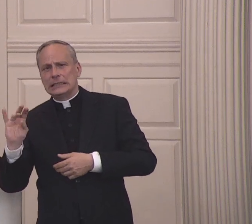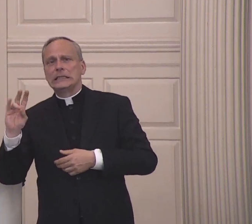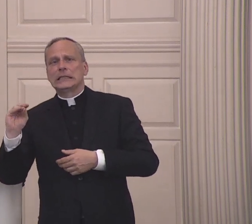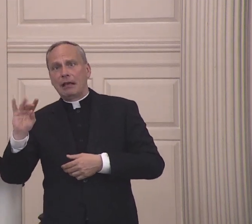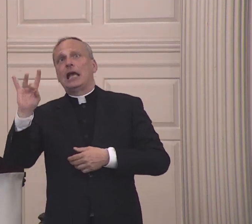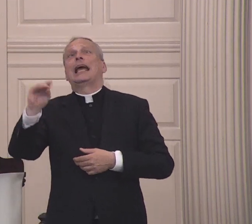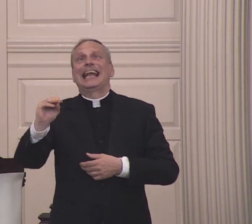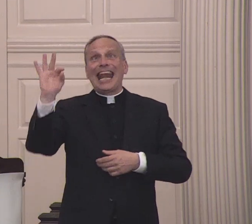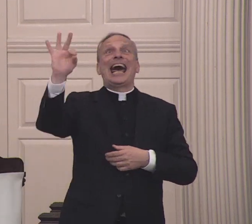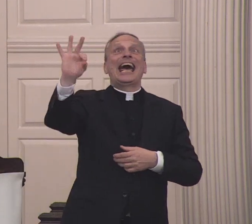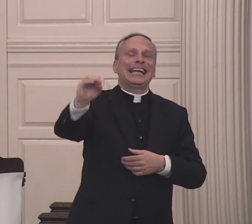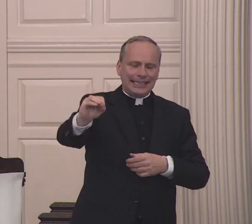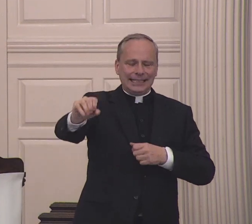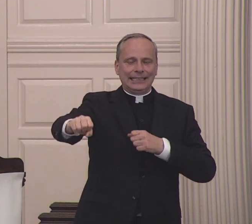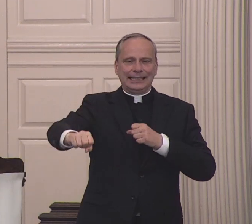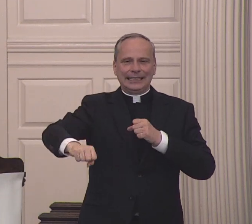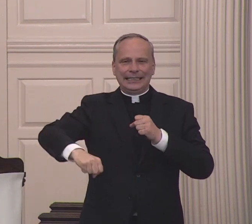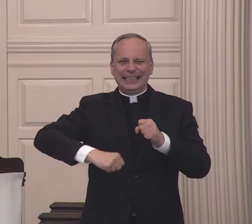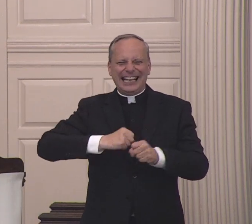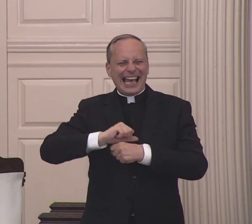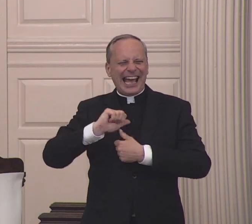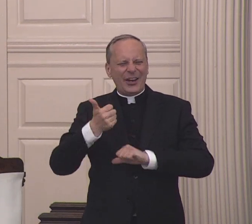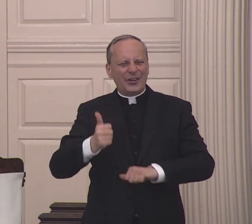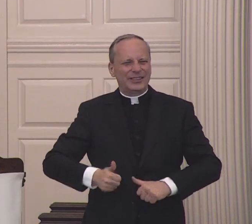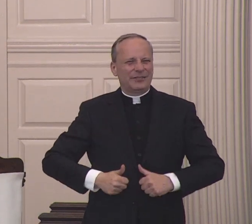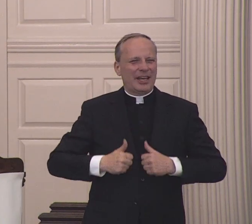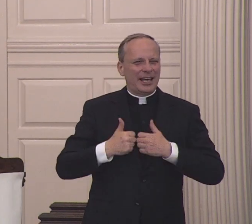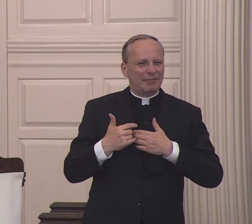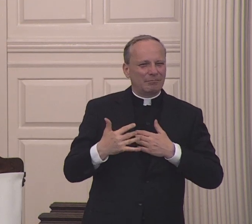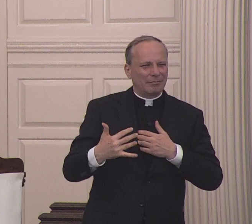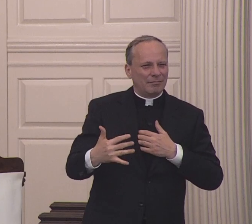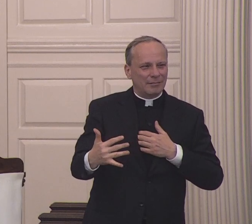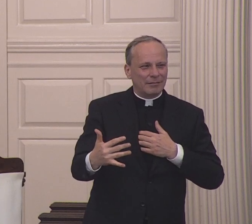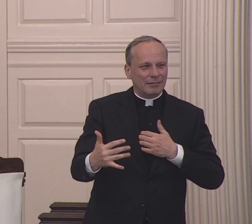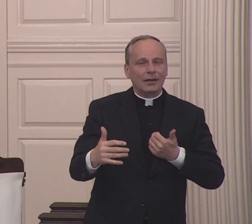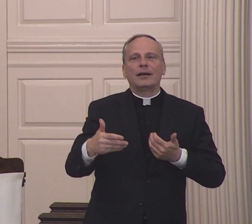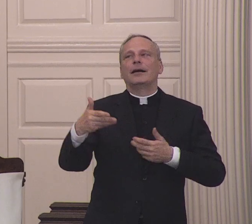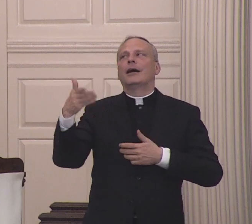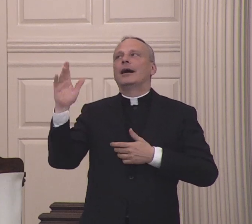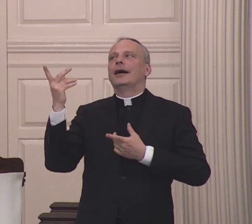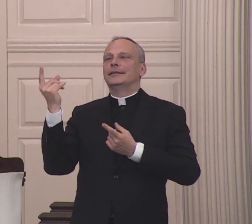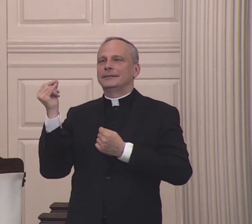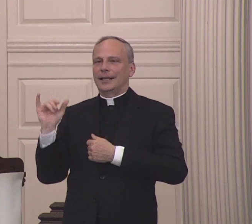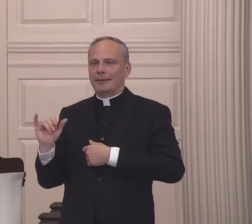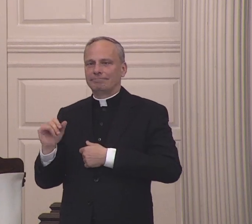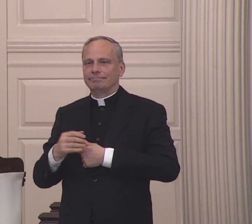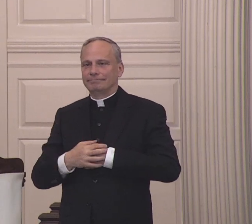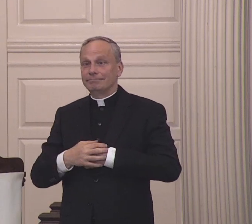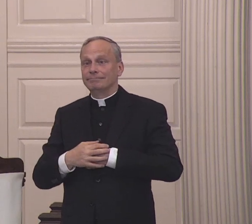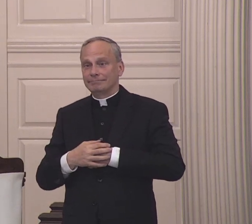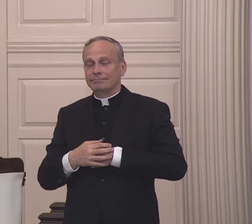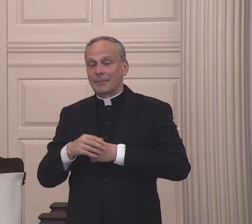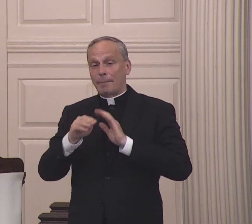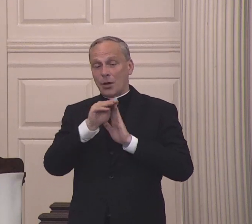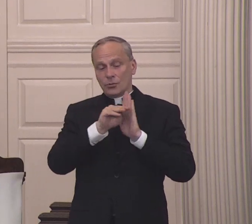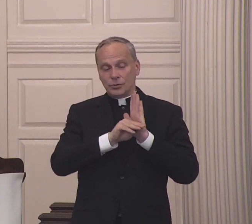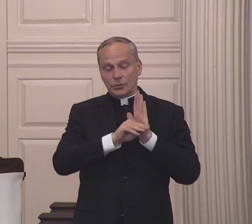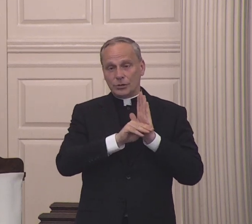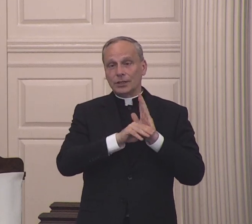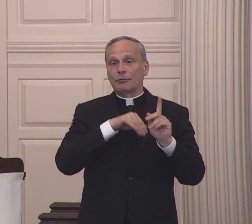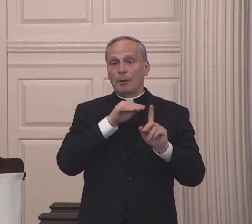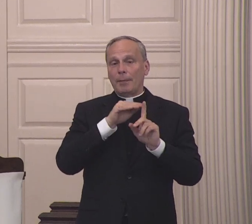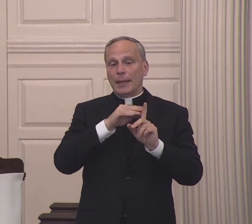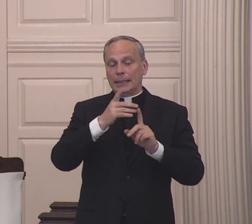80, 90. How have you been able to survive? God's doing. This is what Moses